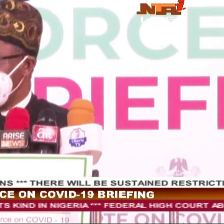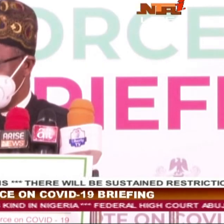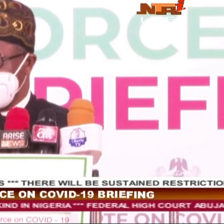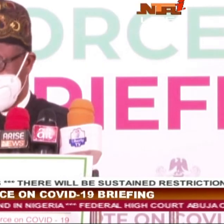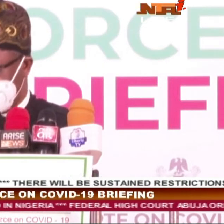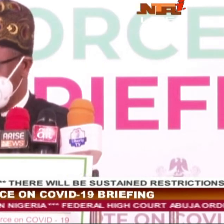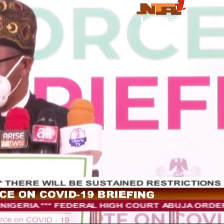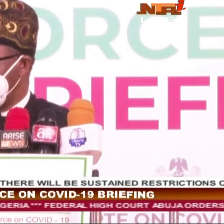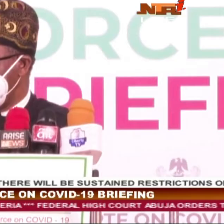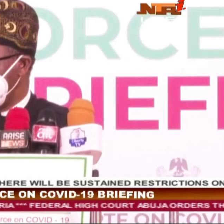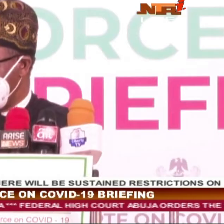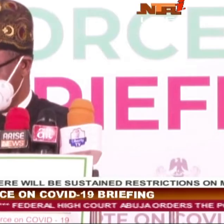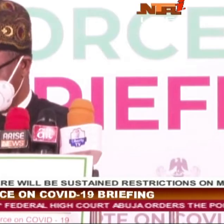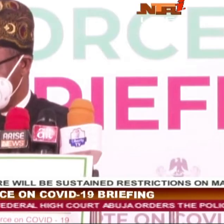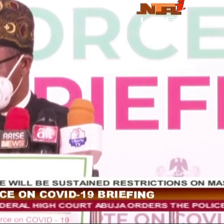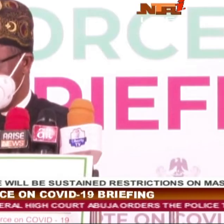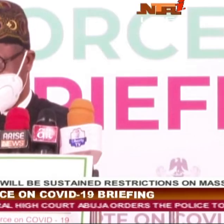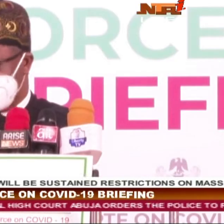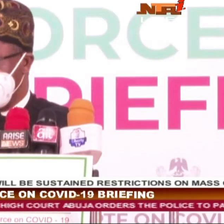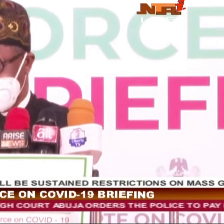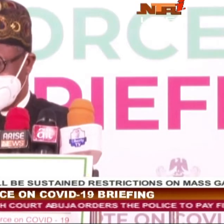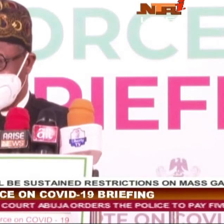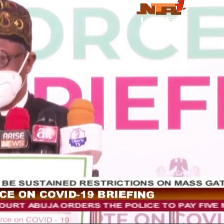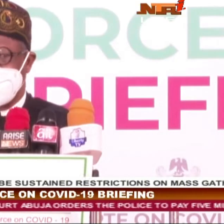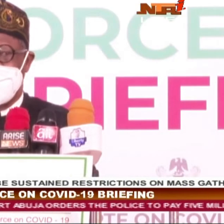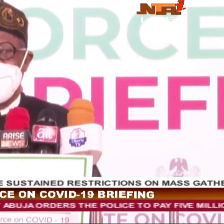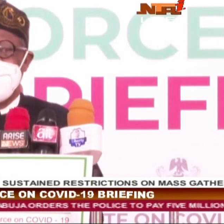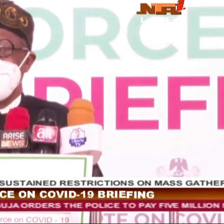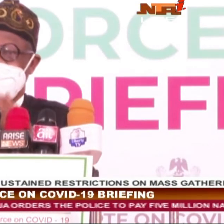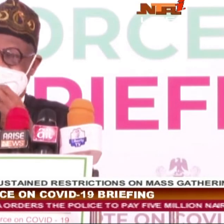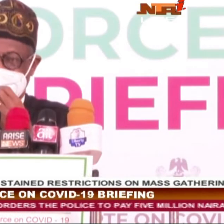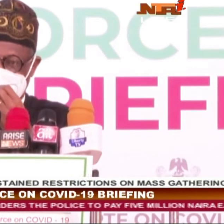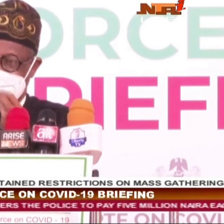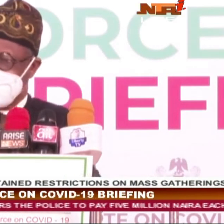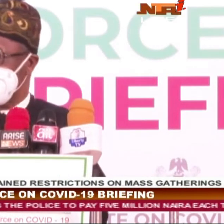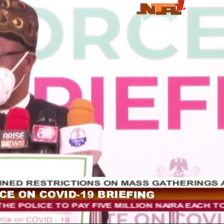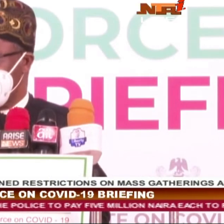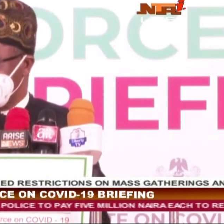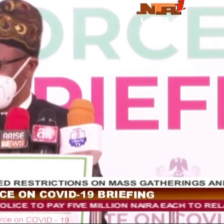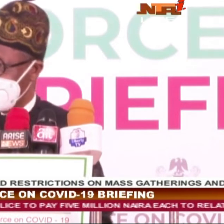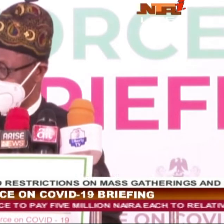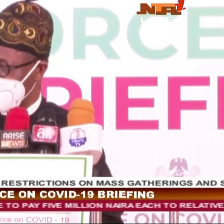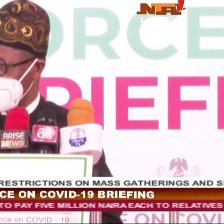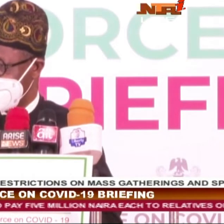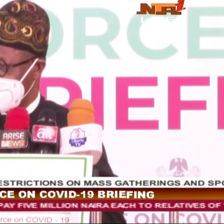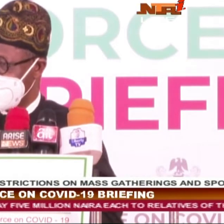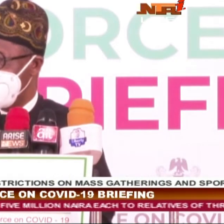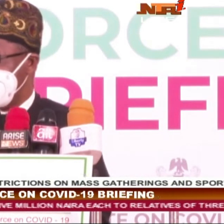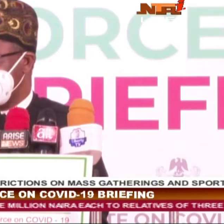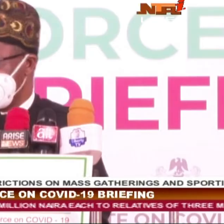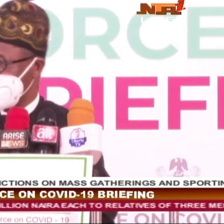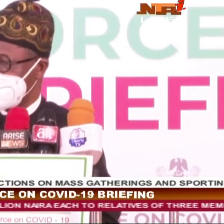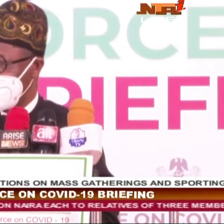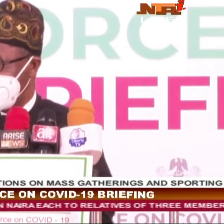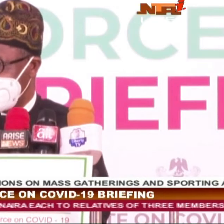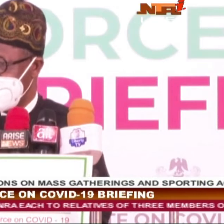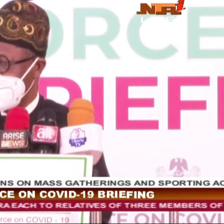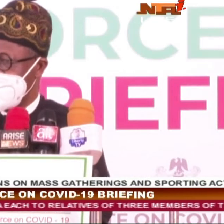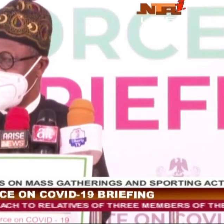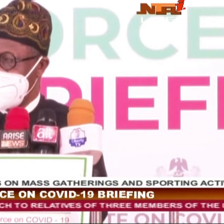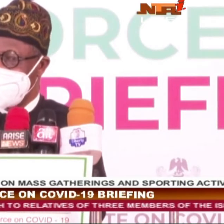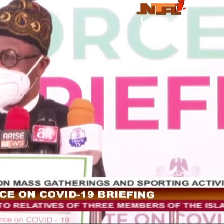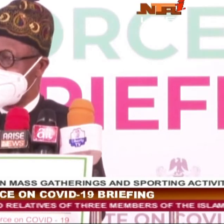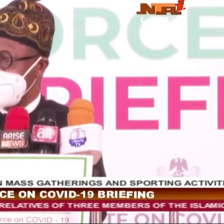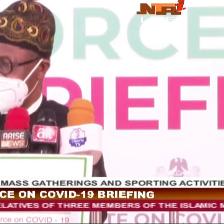issues, please will not entertain them, and please don't ask them. If you asked a question last week and the minister was not